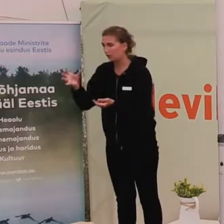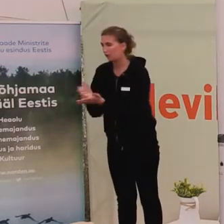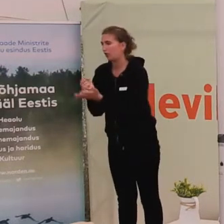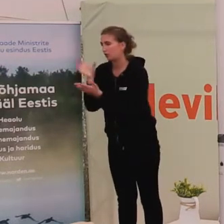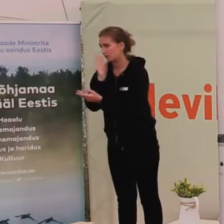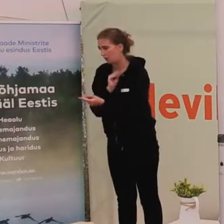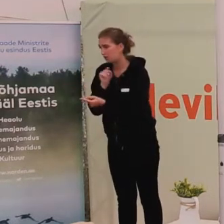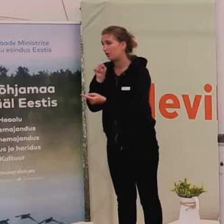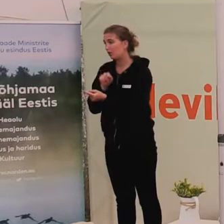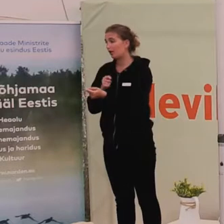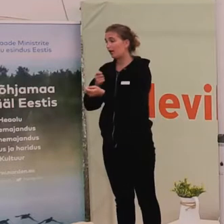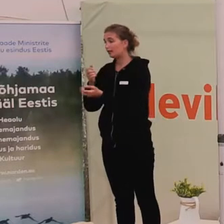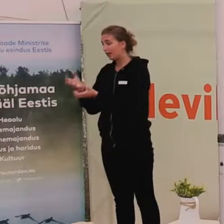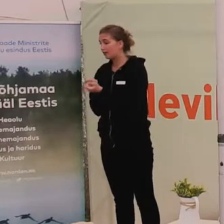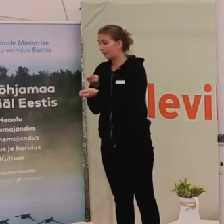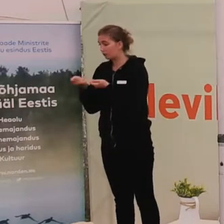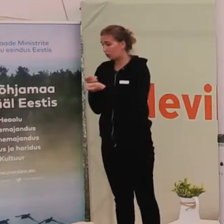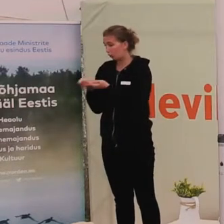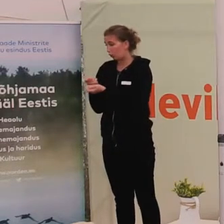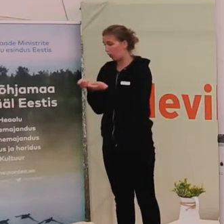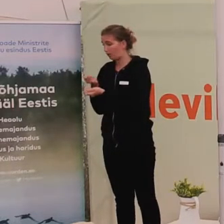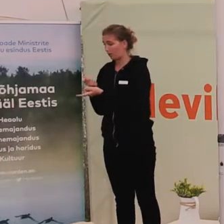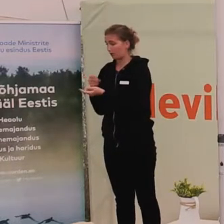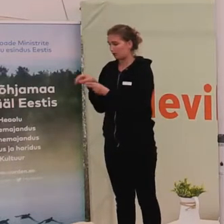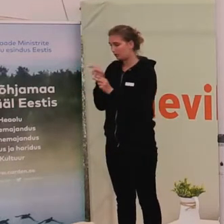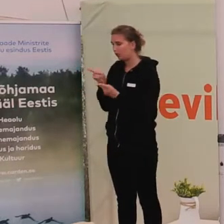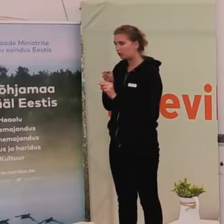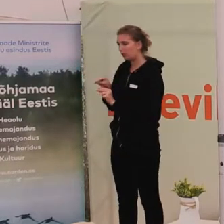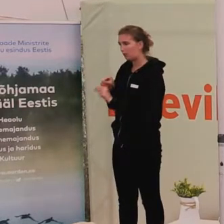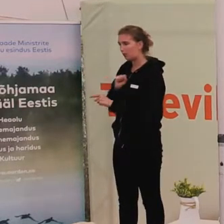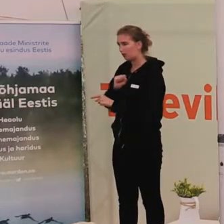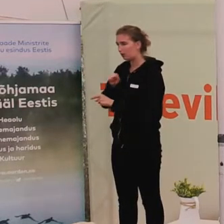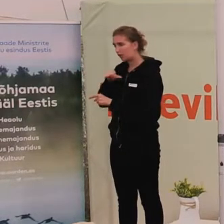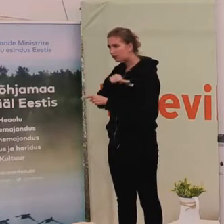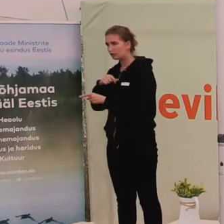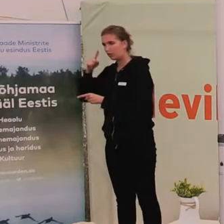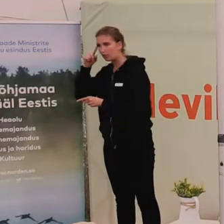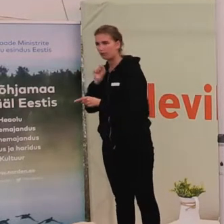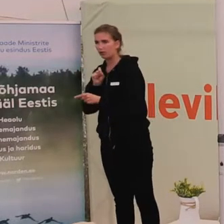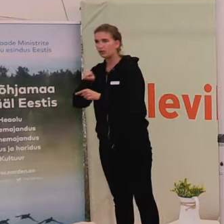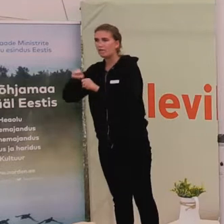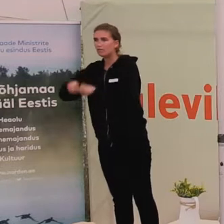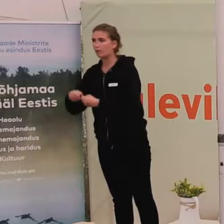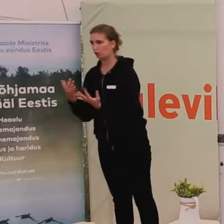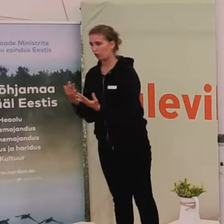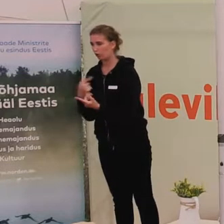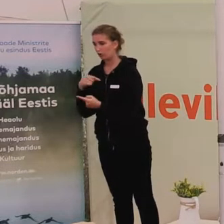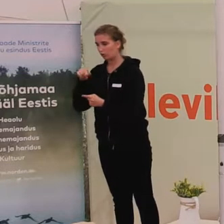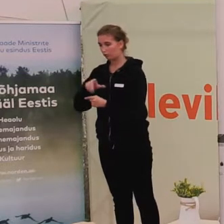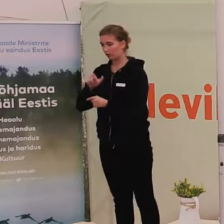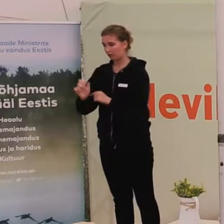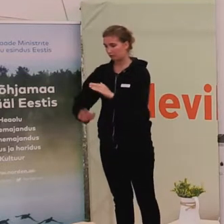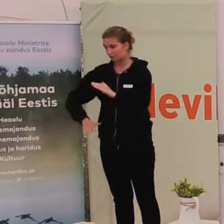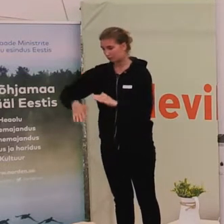teach corporation managers to think this way. That's a task for you to think, how possible is it if they're already grown up and they